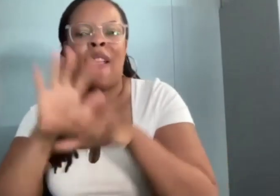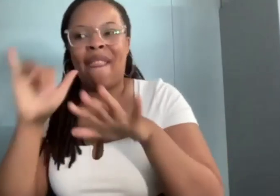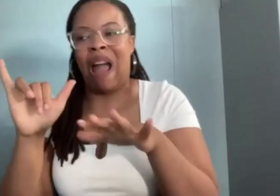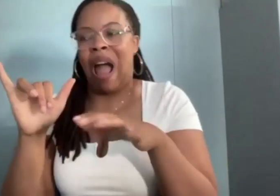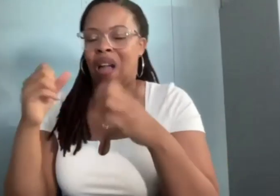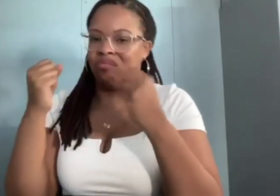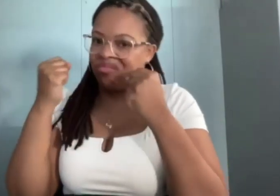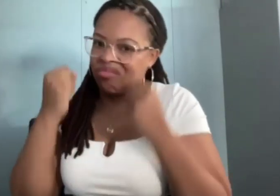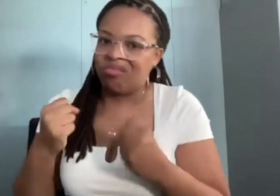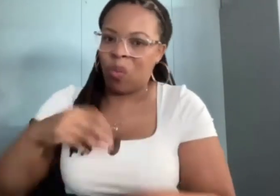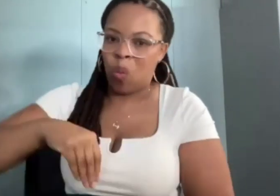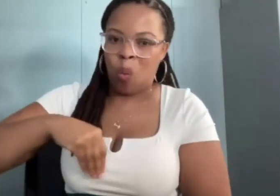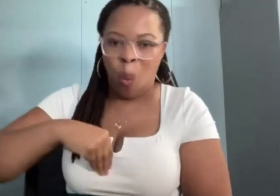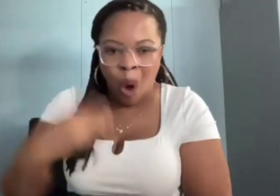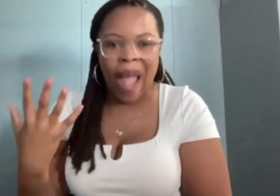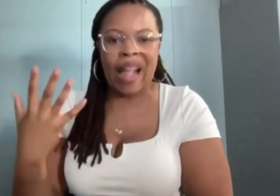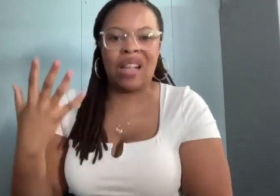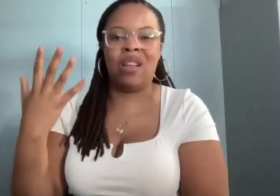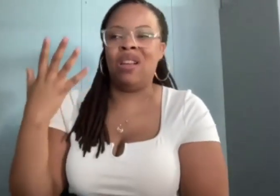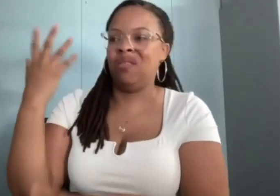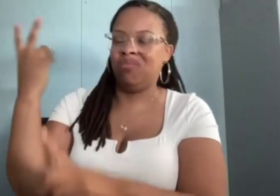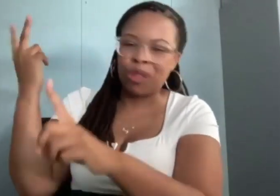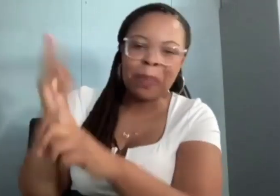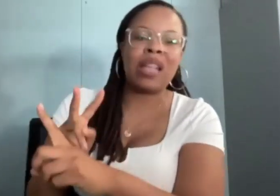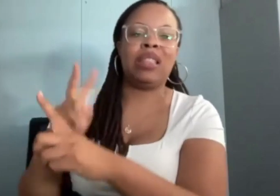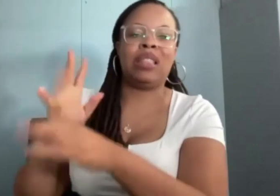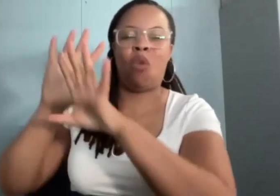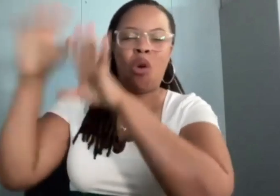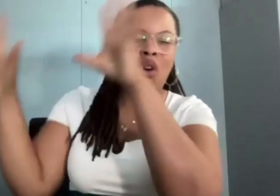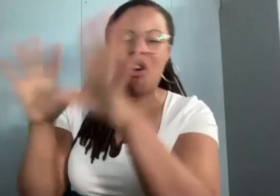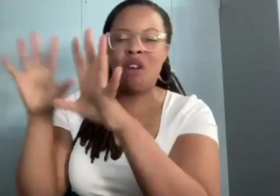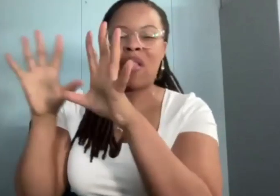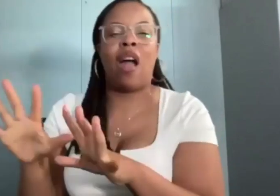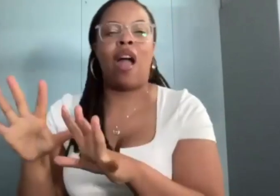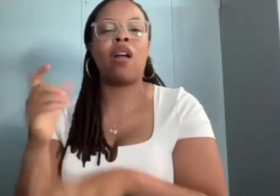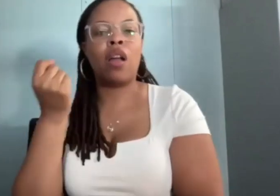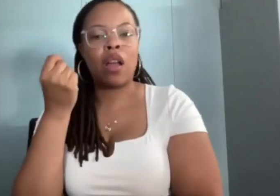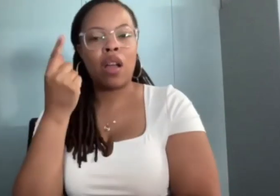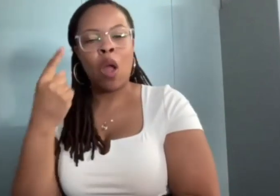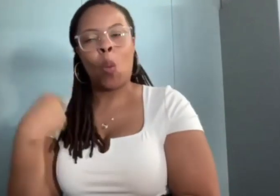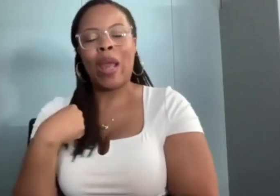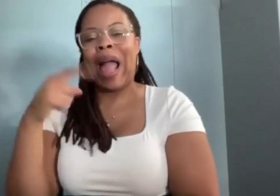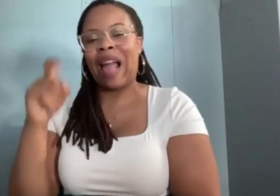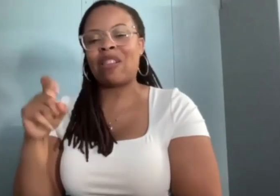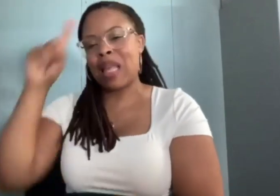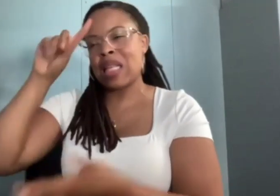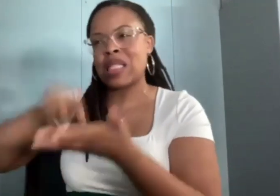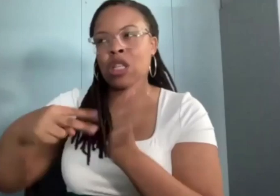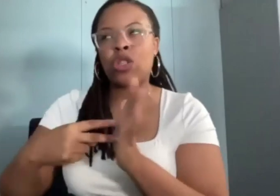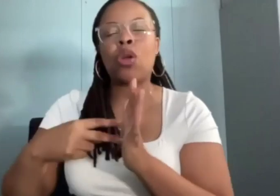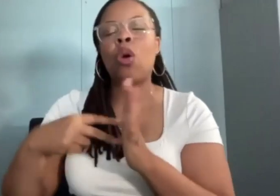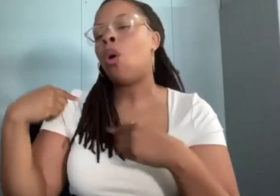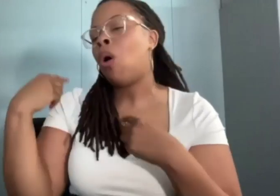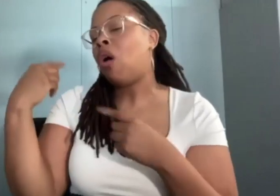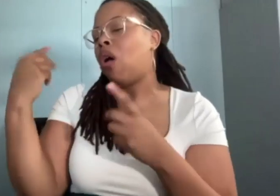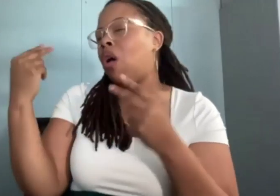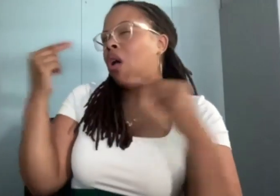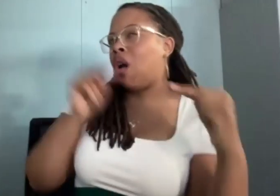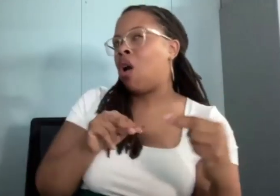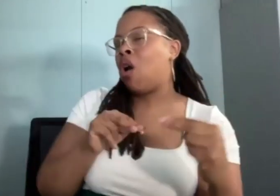Language and spoken English, and it comes from a white perspective and all of that. And we have to be